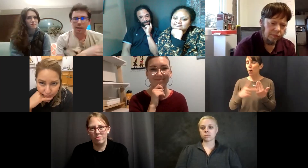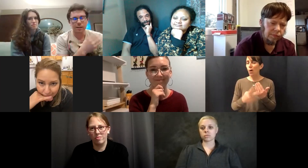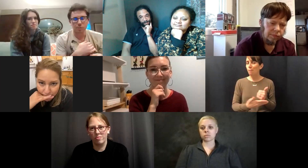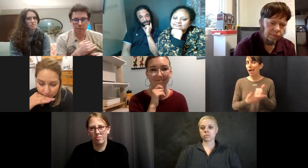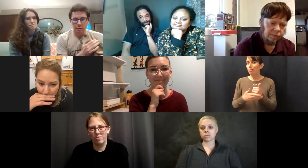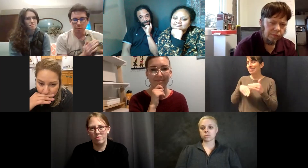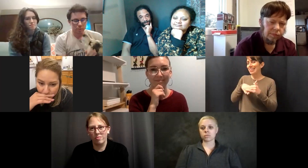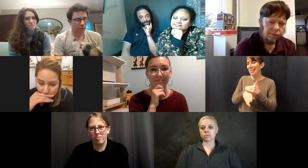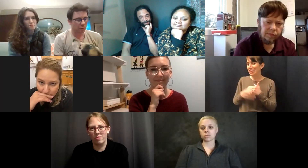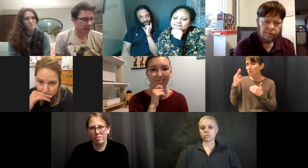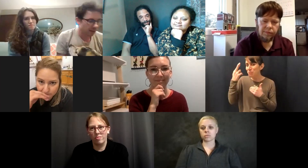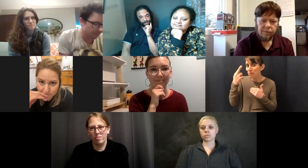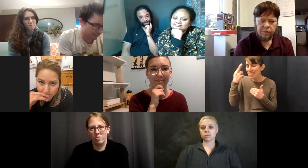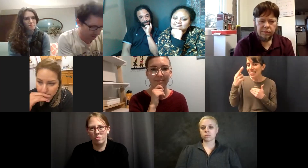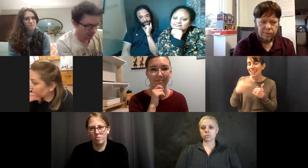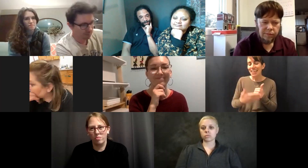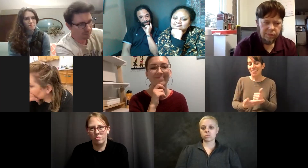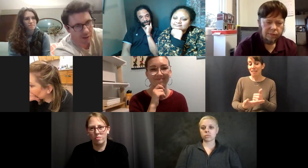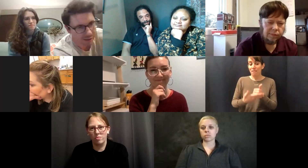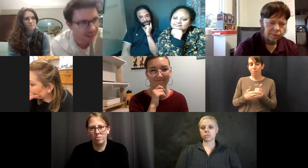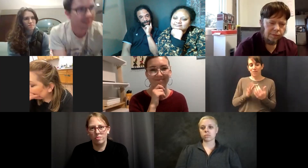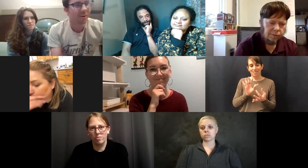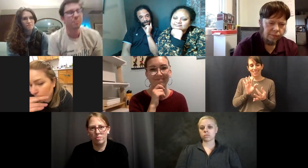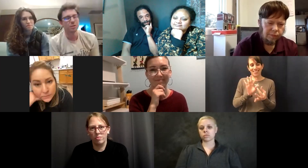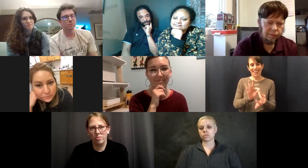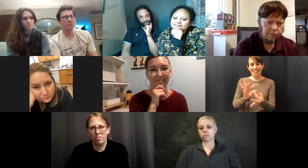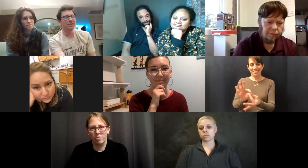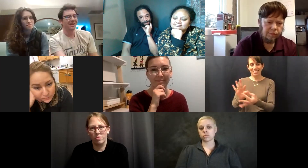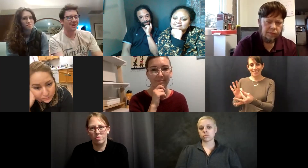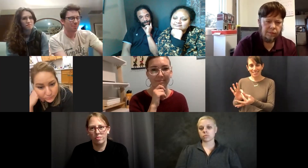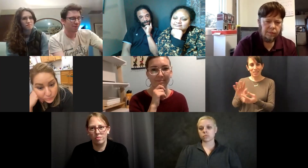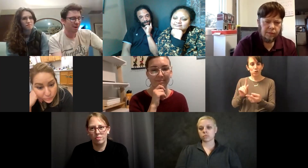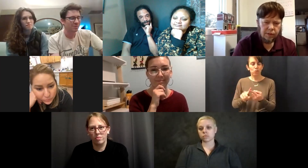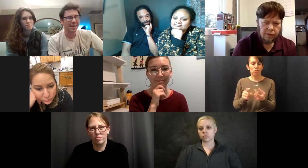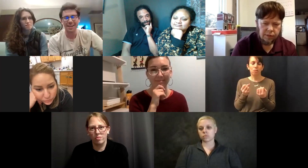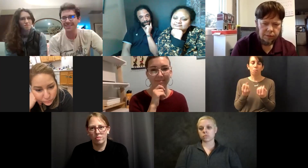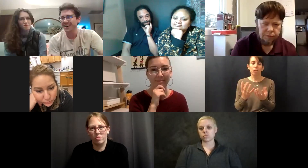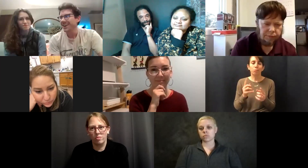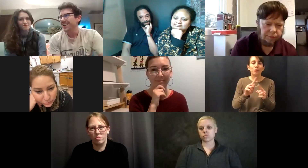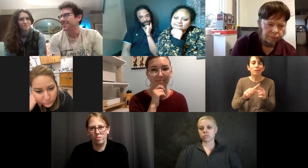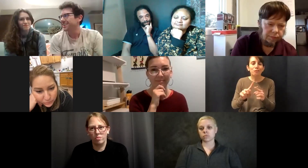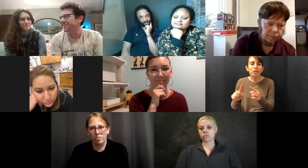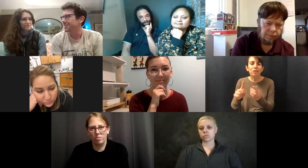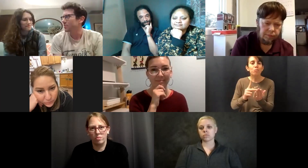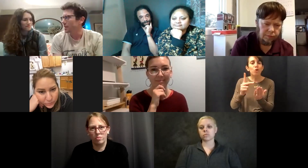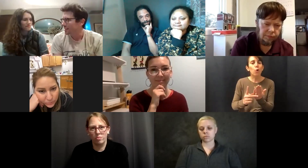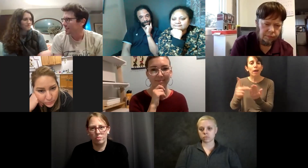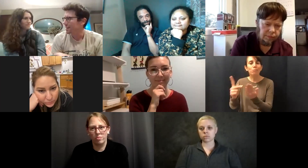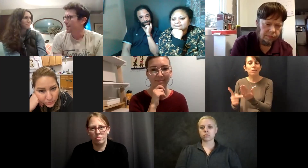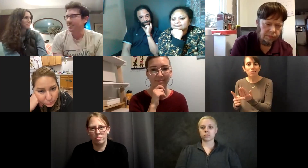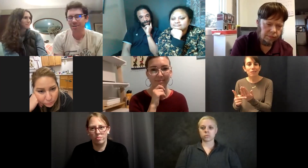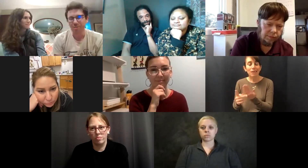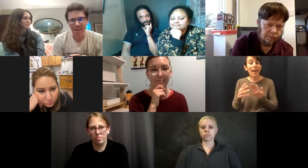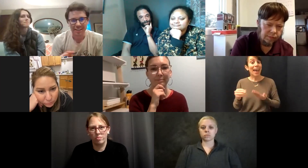They've connected us with multiple, my dog's getting in the way, multiple programs, and the